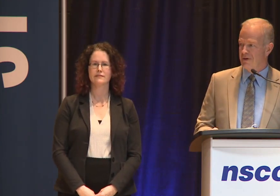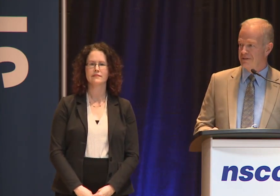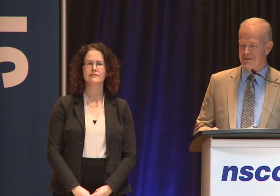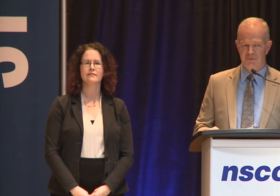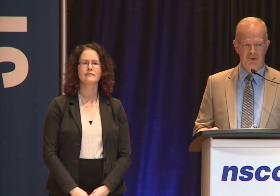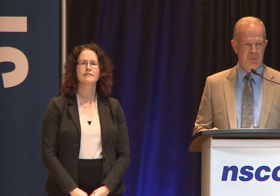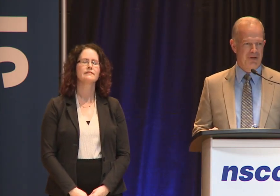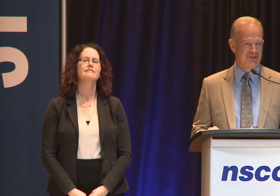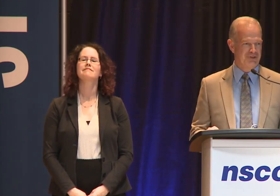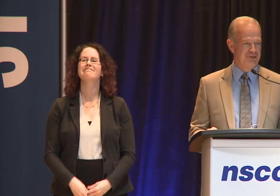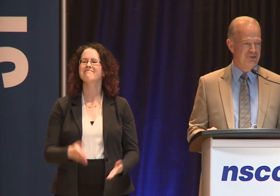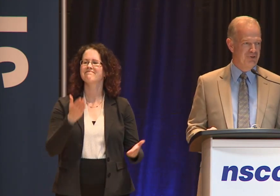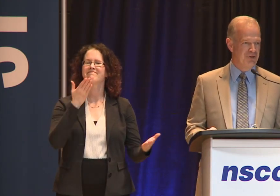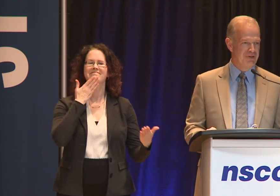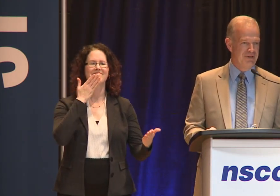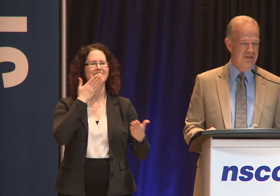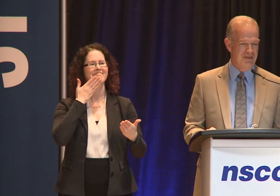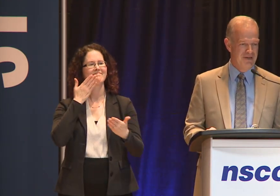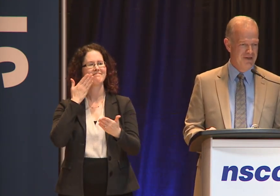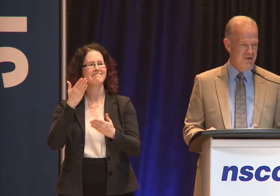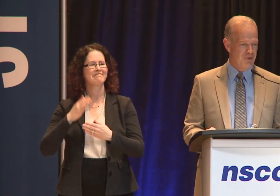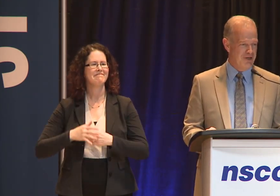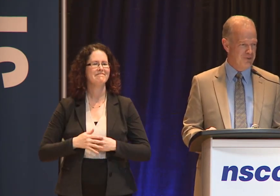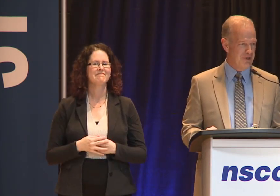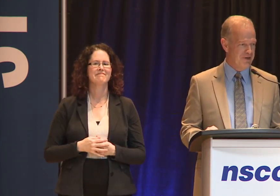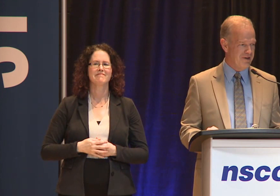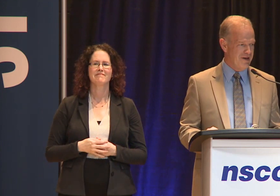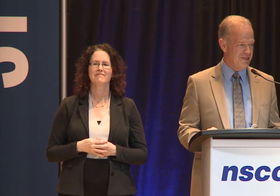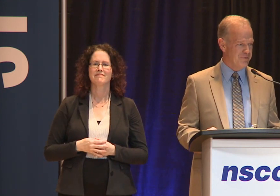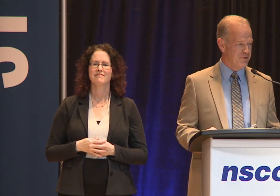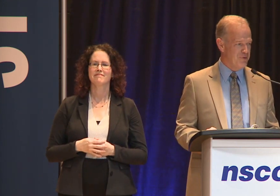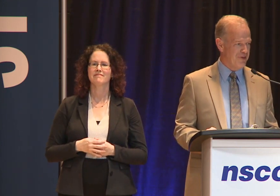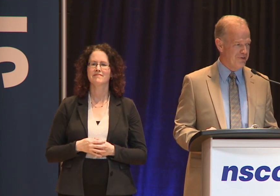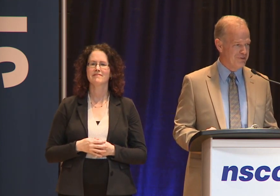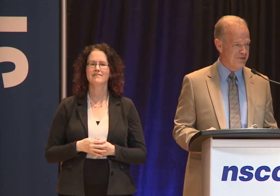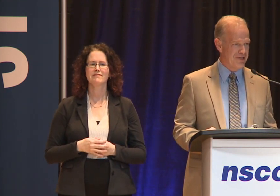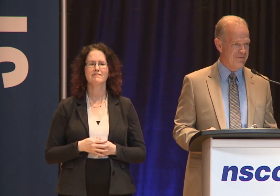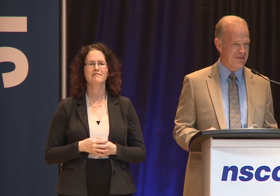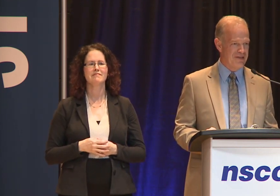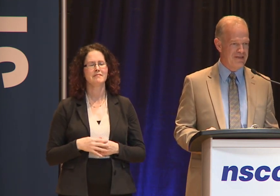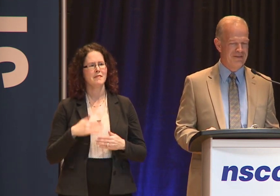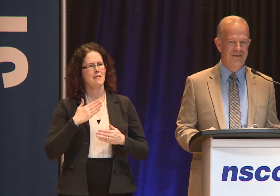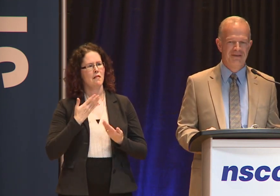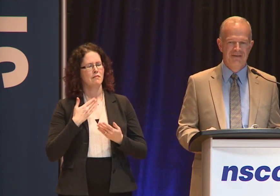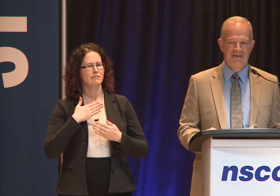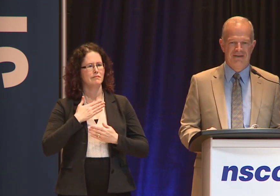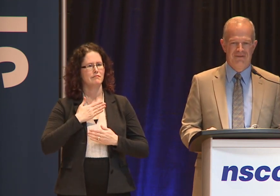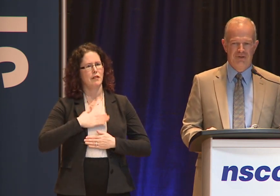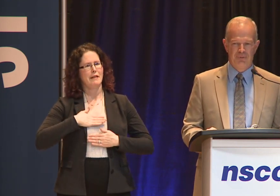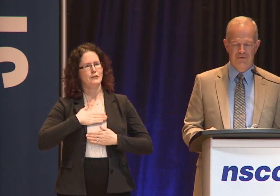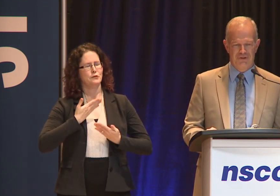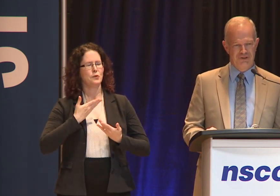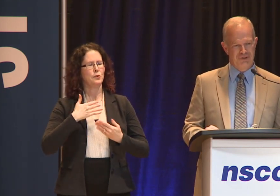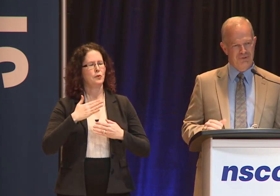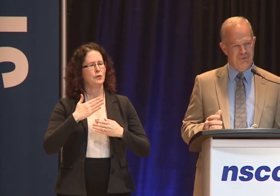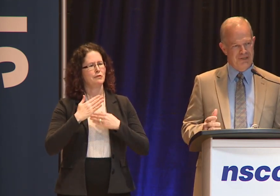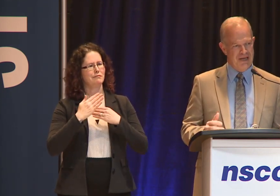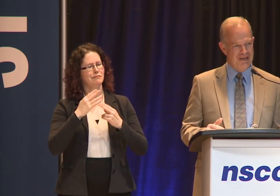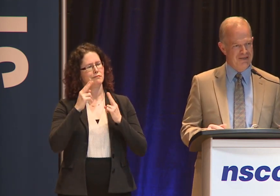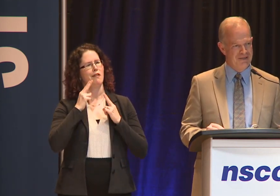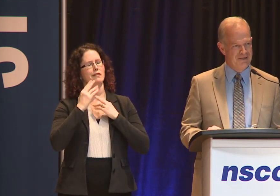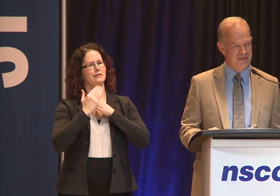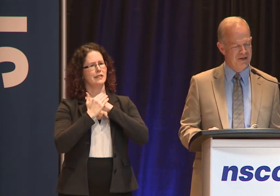Thank you very much, and what a pleasure to join the graduating class for 2017. I've had the privilege